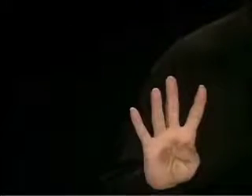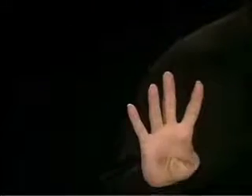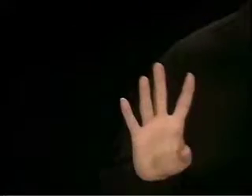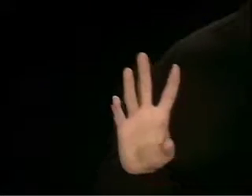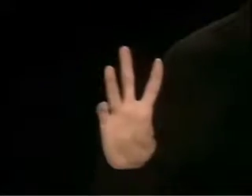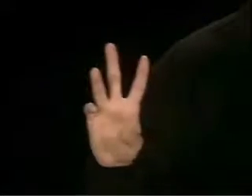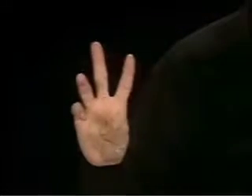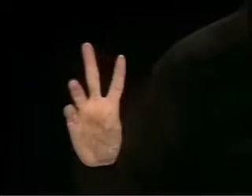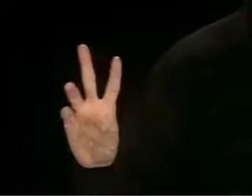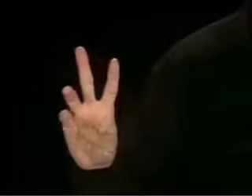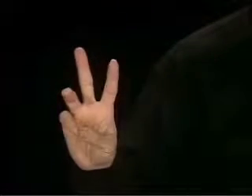46,